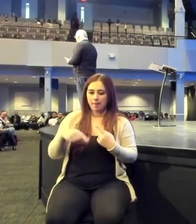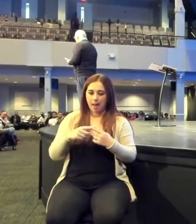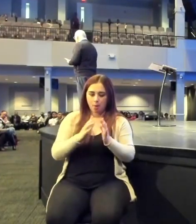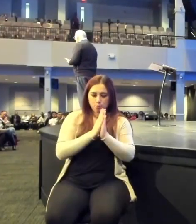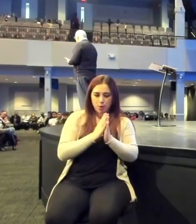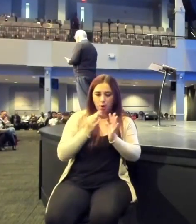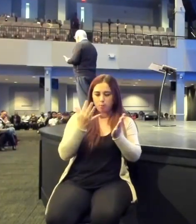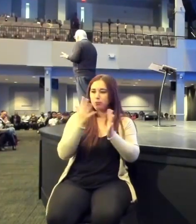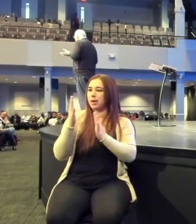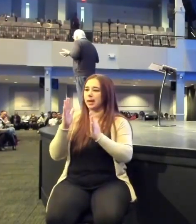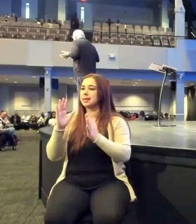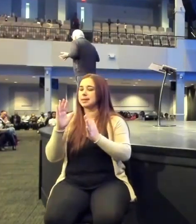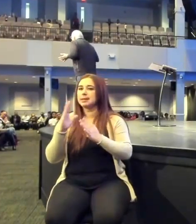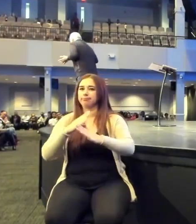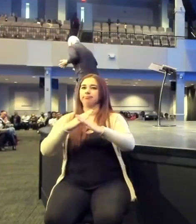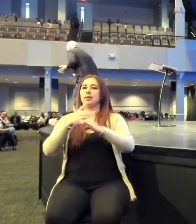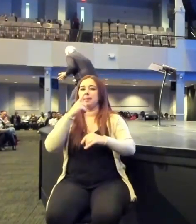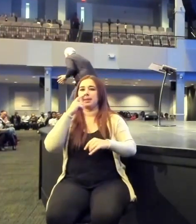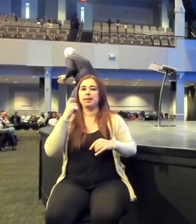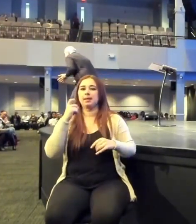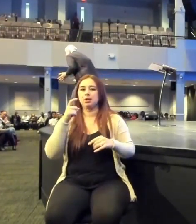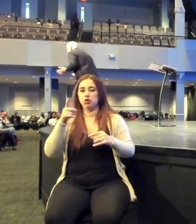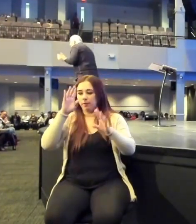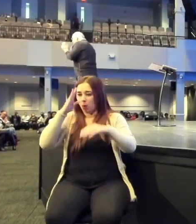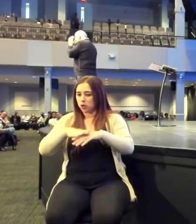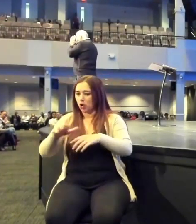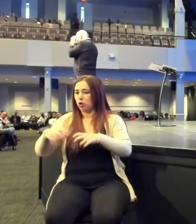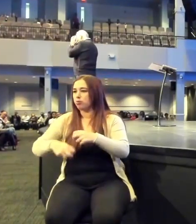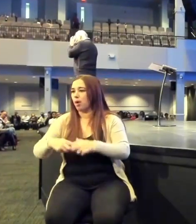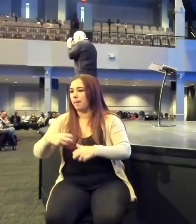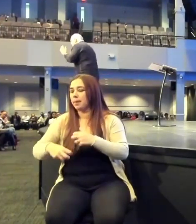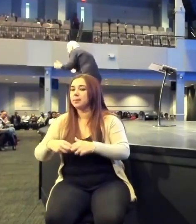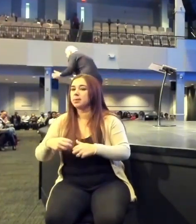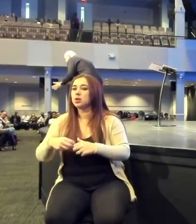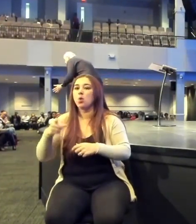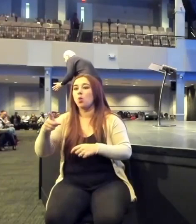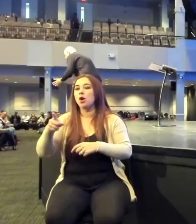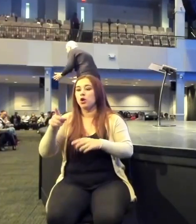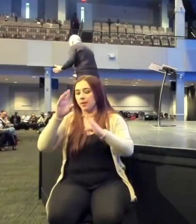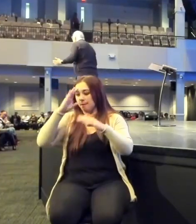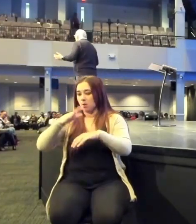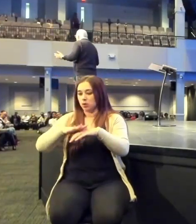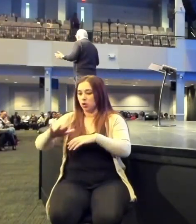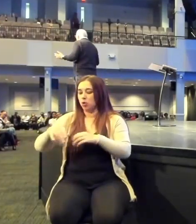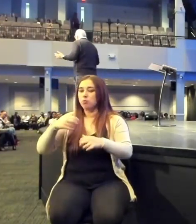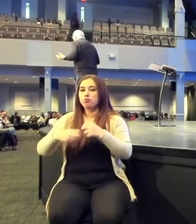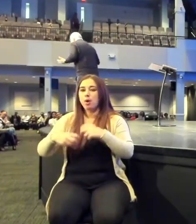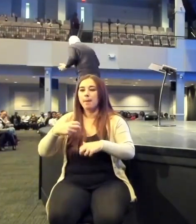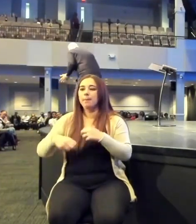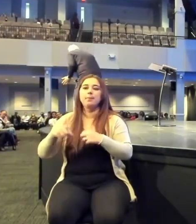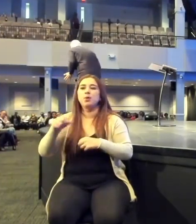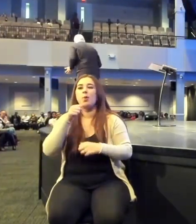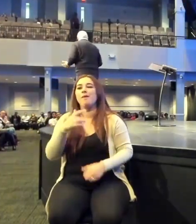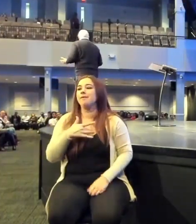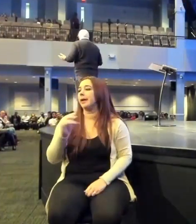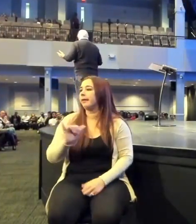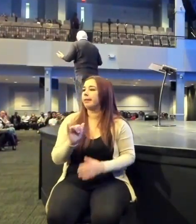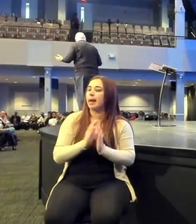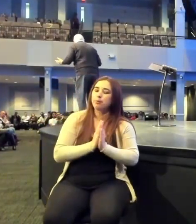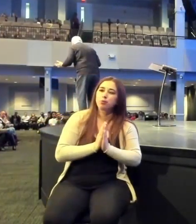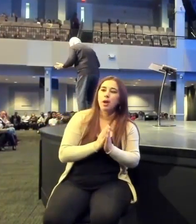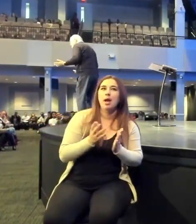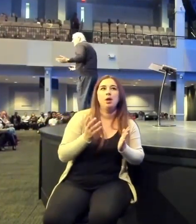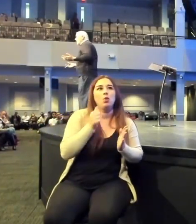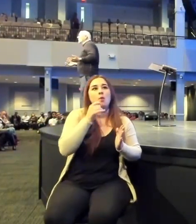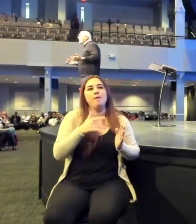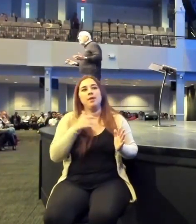or praise because it puts you under your problem, right? And when you're under your problem, you don't feel like praying and you don't